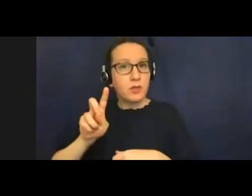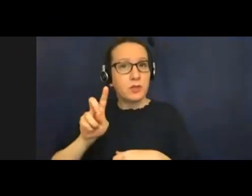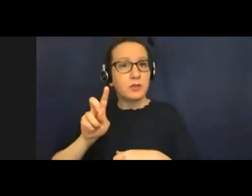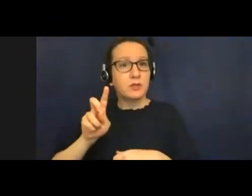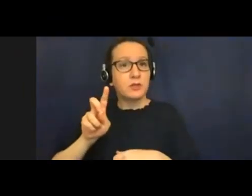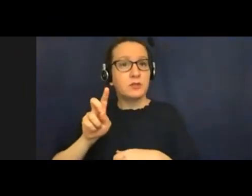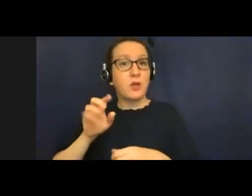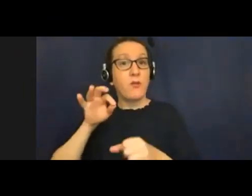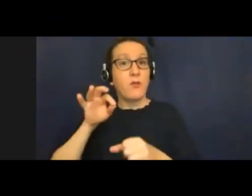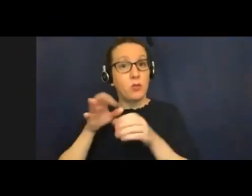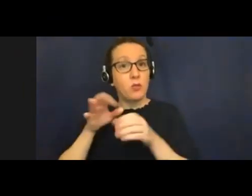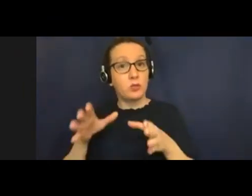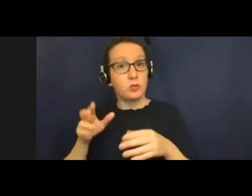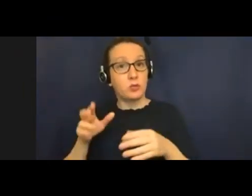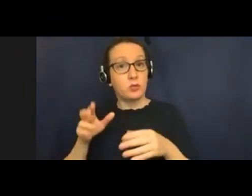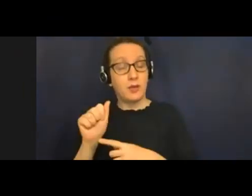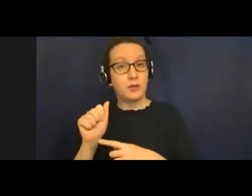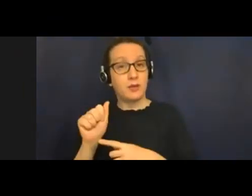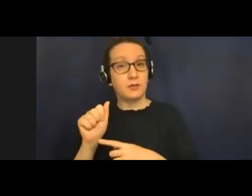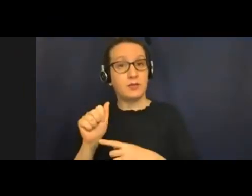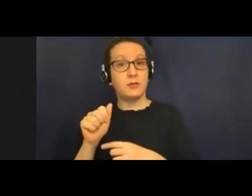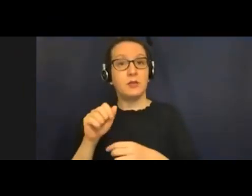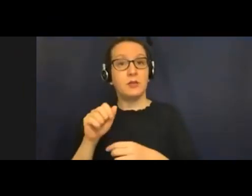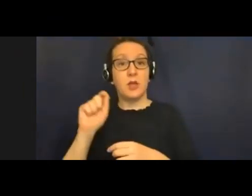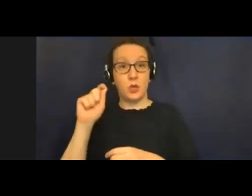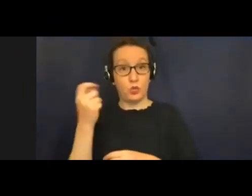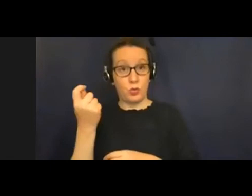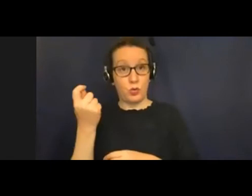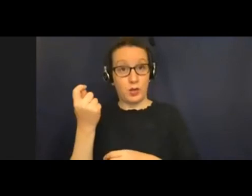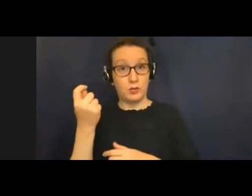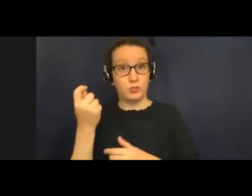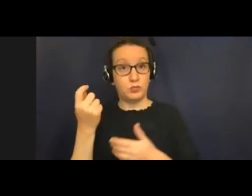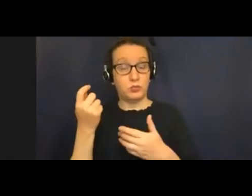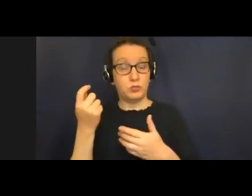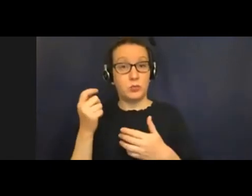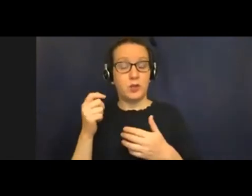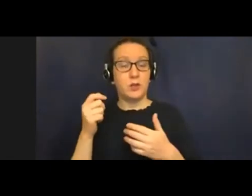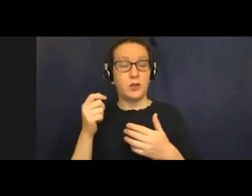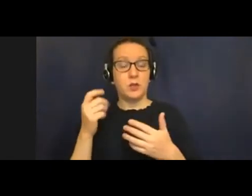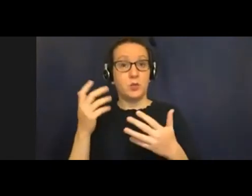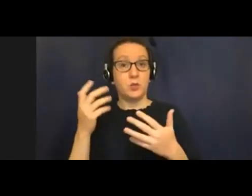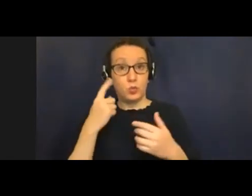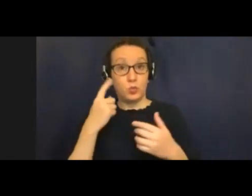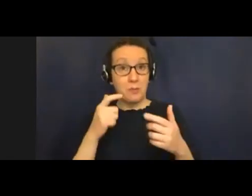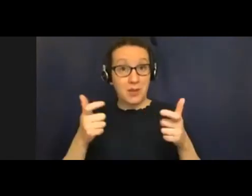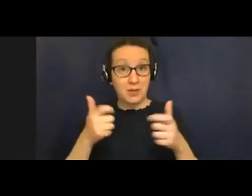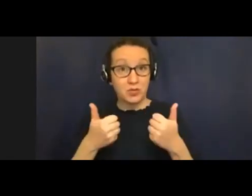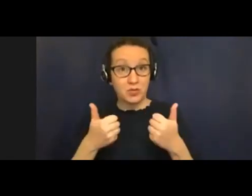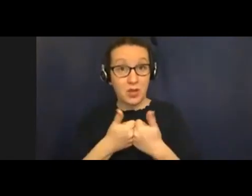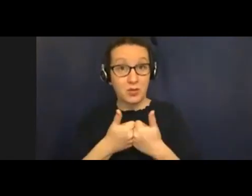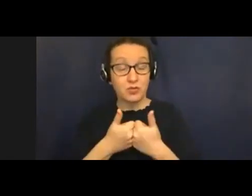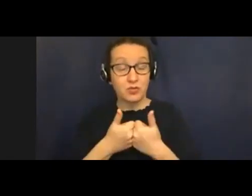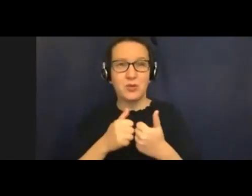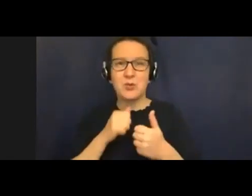with disabilities in Ukraine don't receive